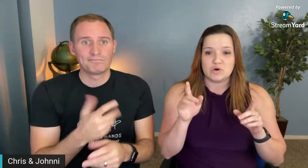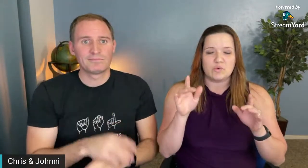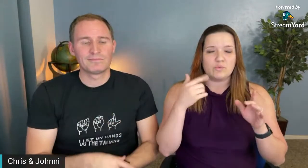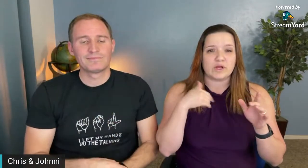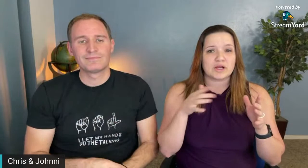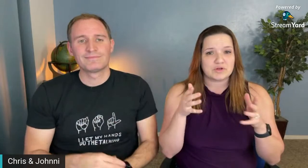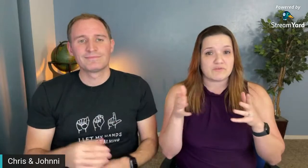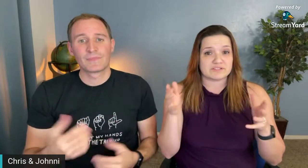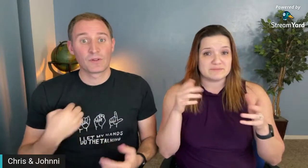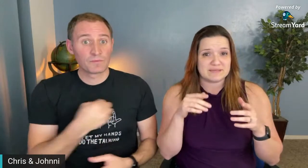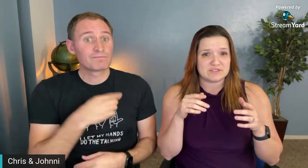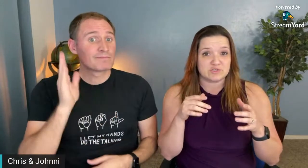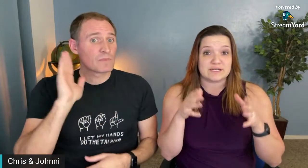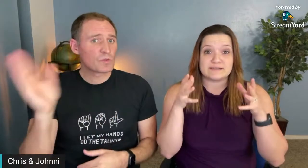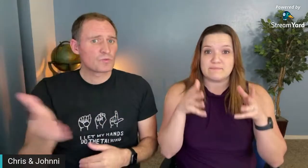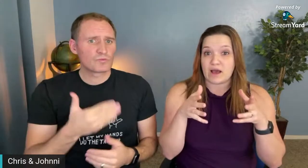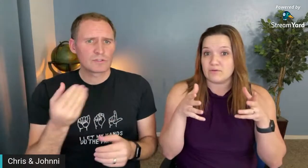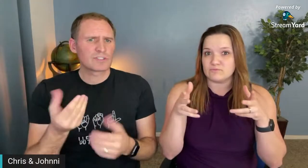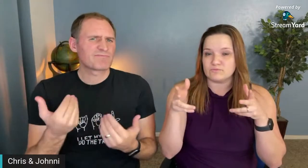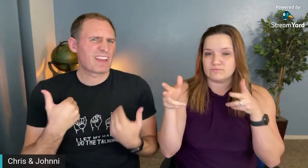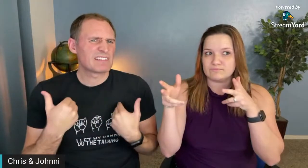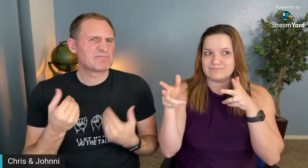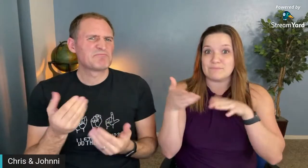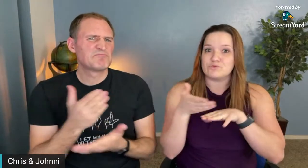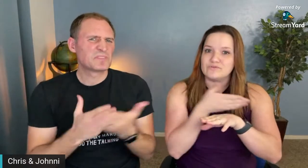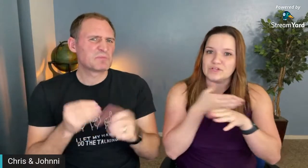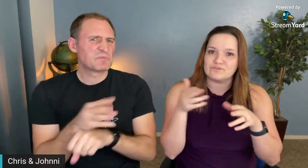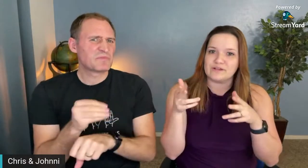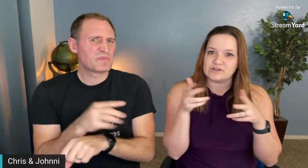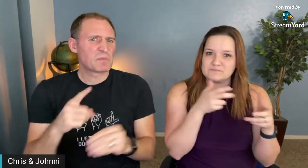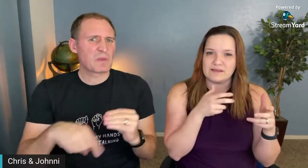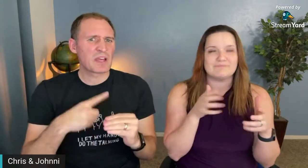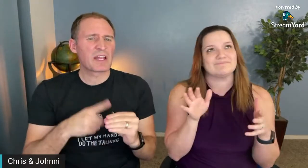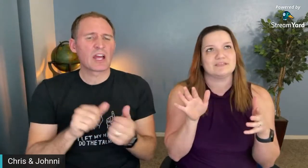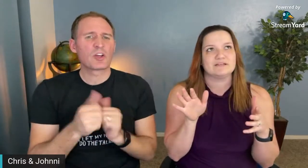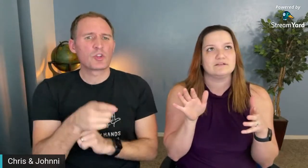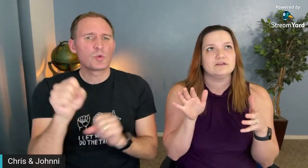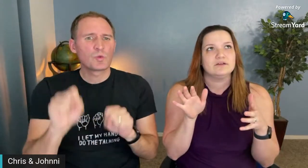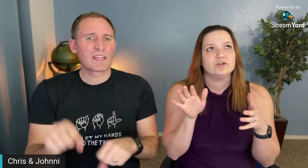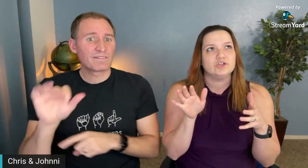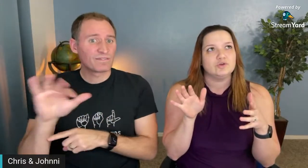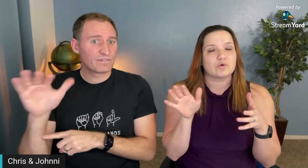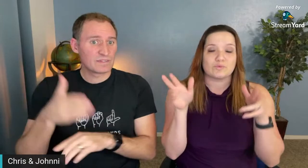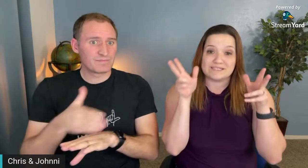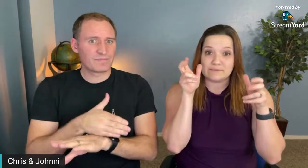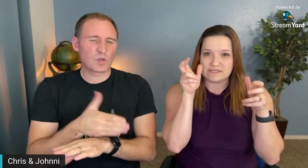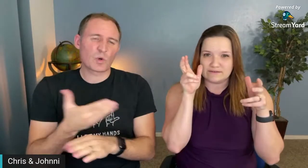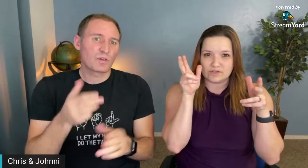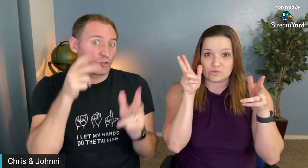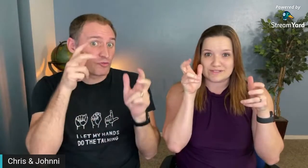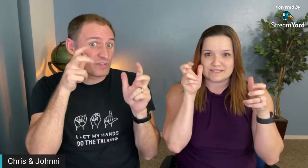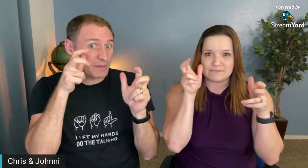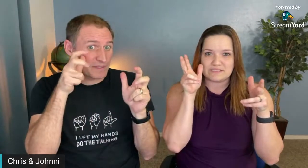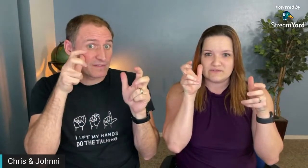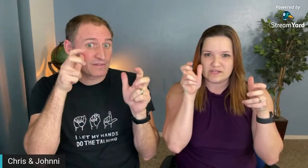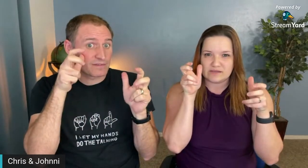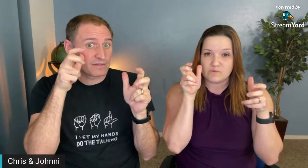So we are going to go over some tips and tricks about improving your finger spelling, your receptivity.